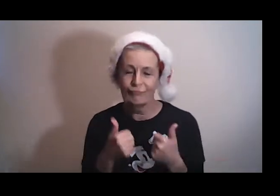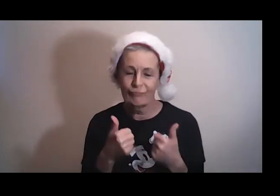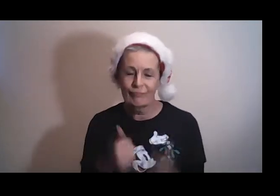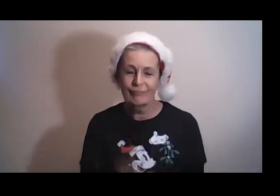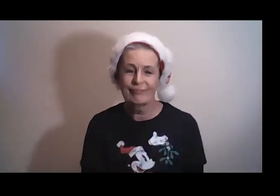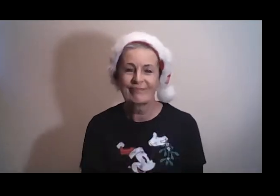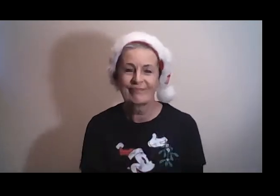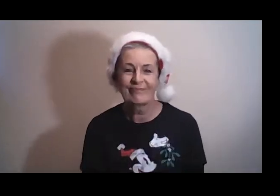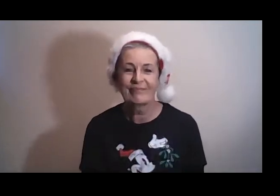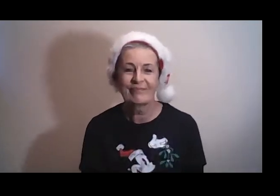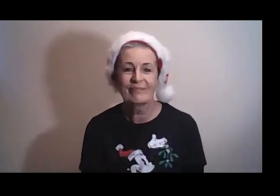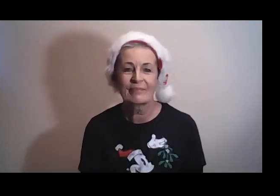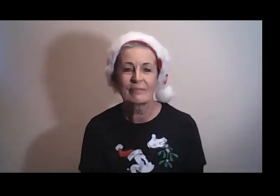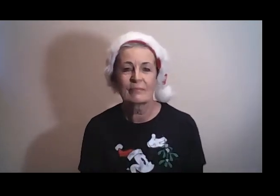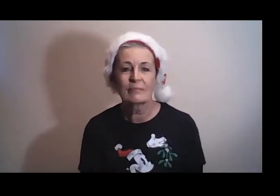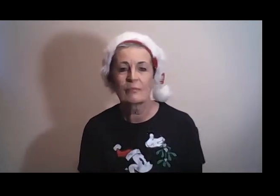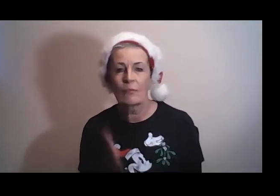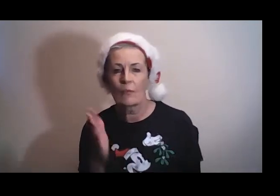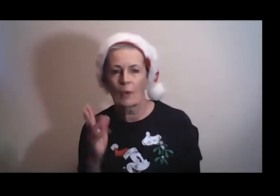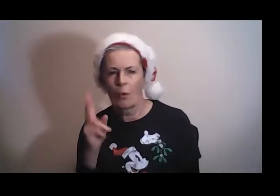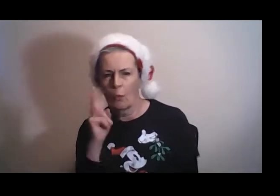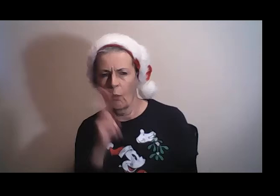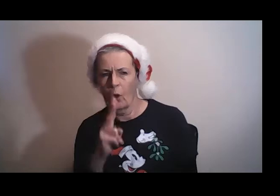And you watch your top hand.